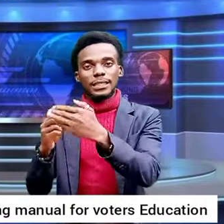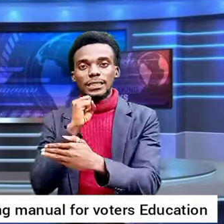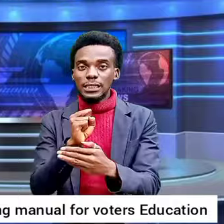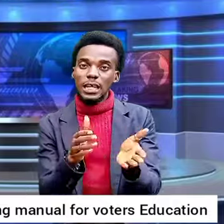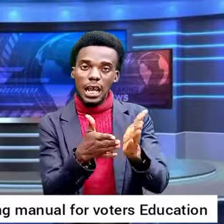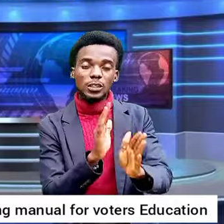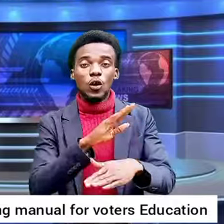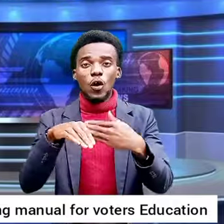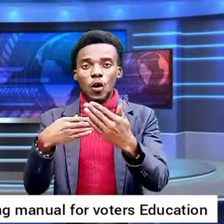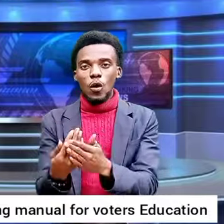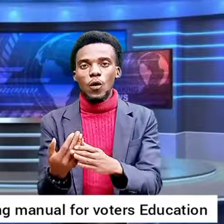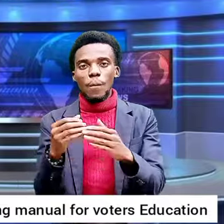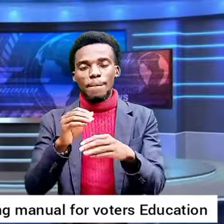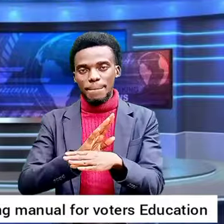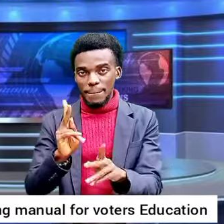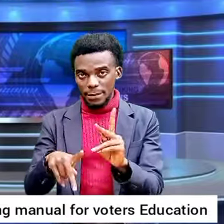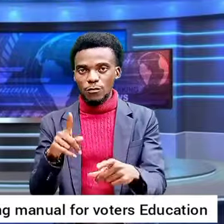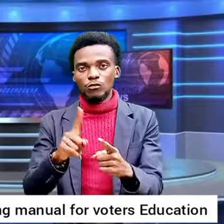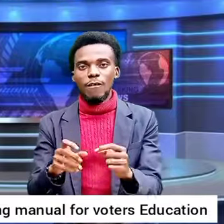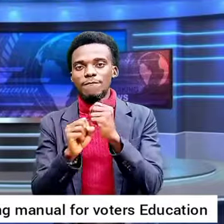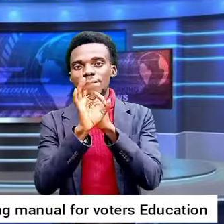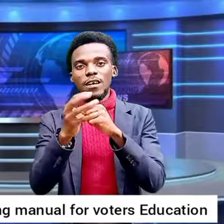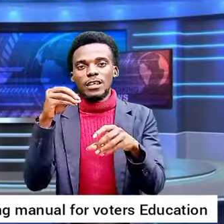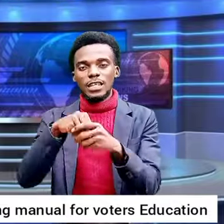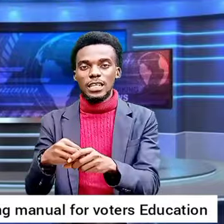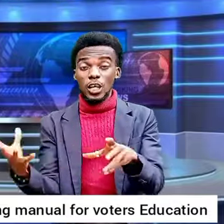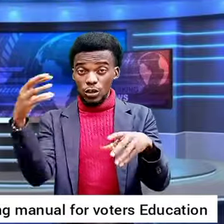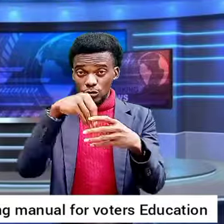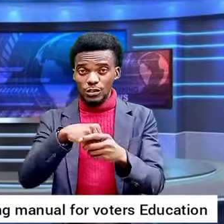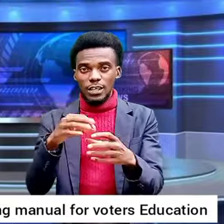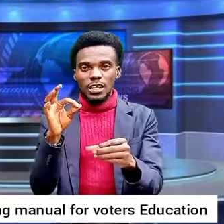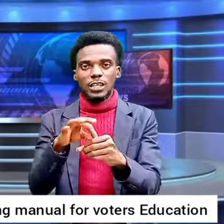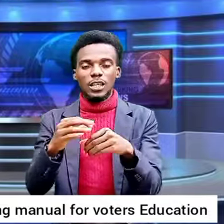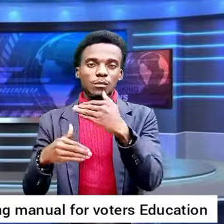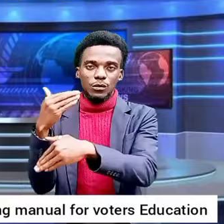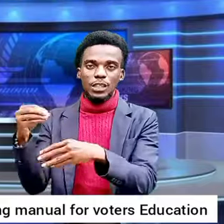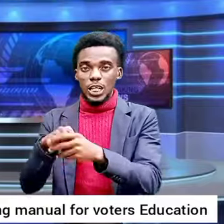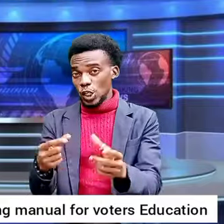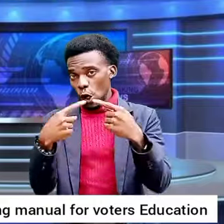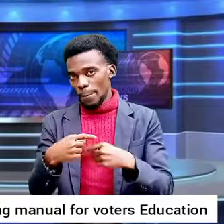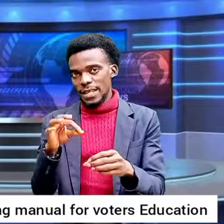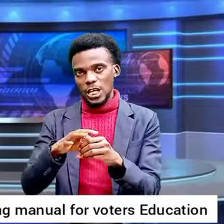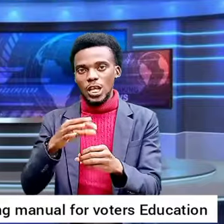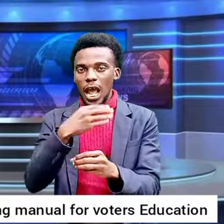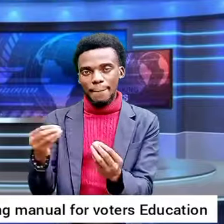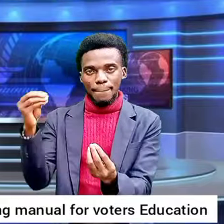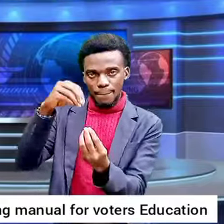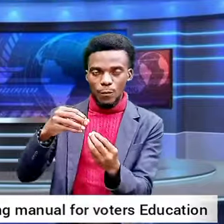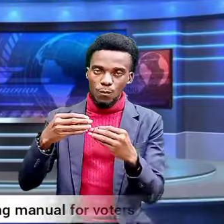all stakeholders to advocate for an inclusive electoral process in the upcoming election and beyond.